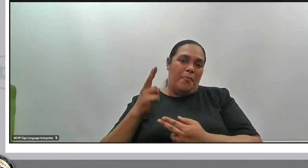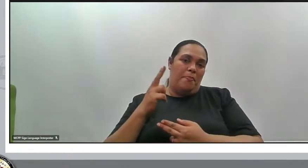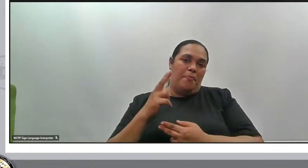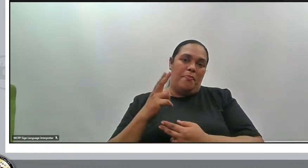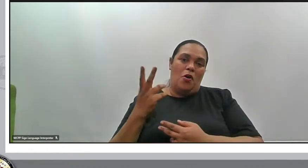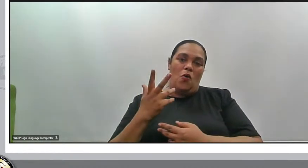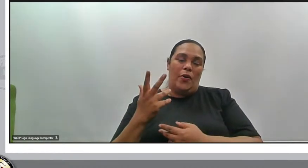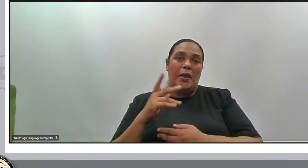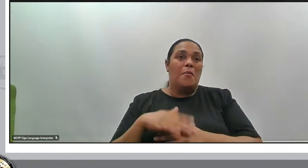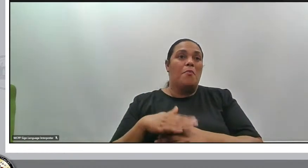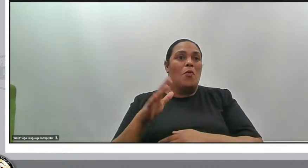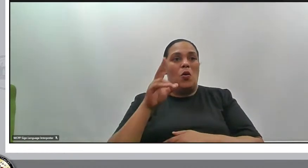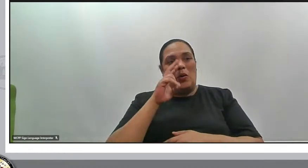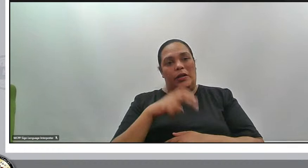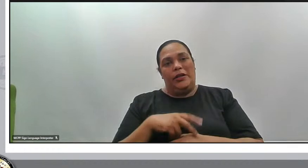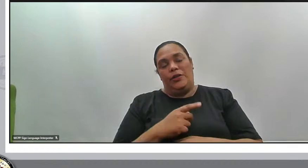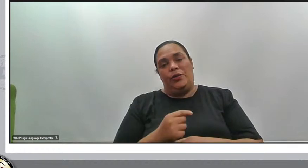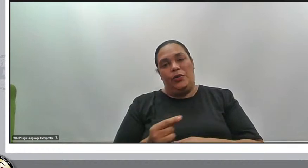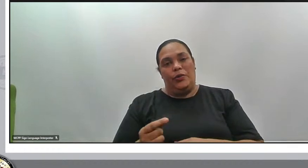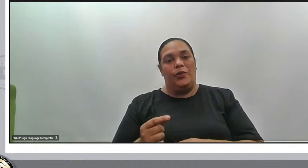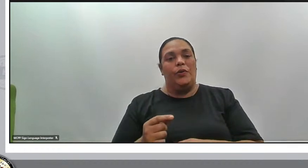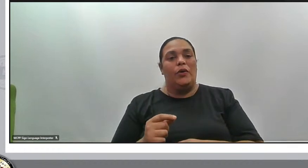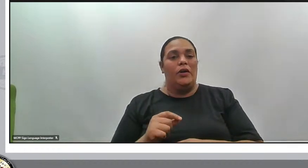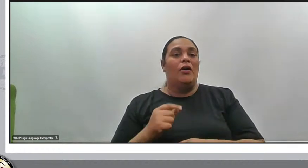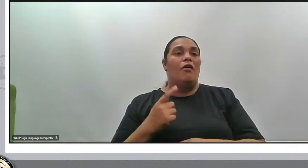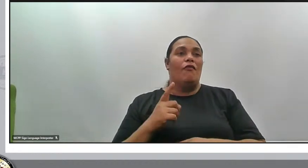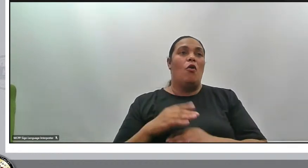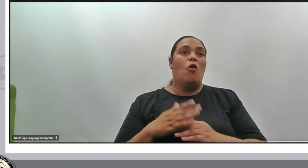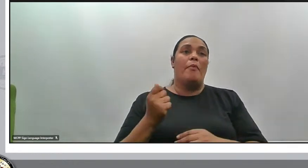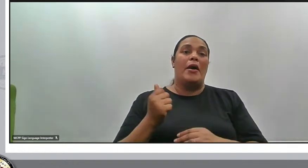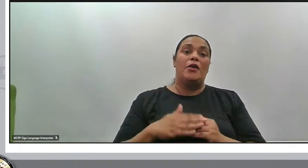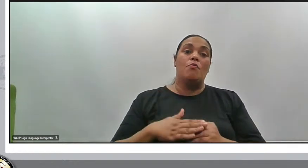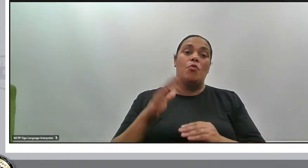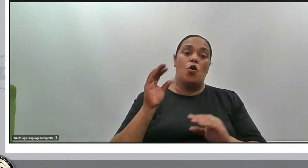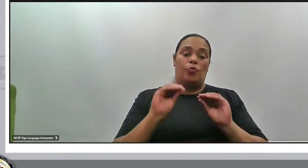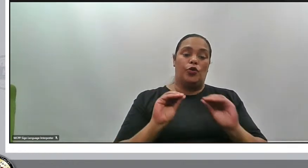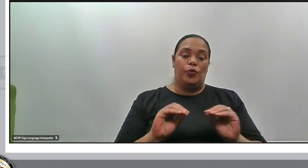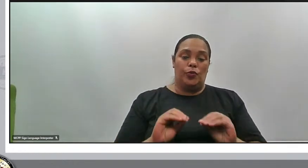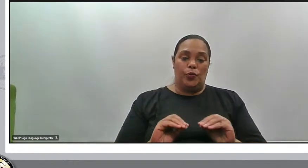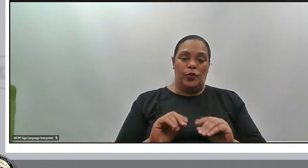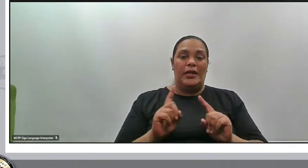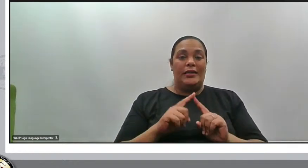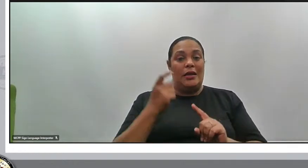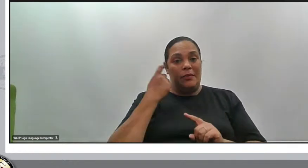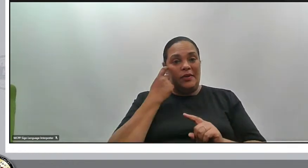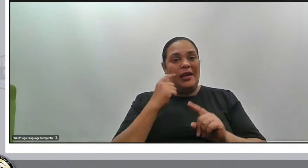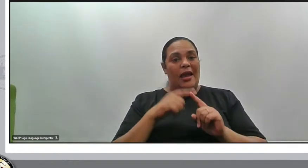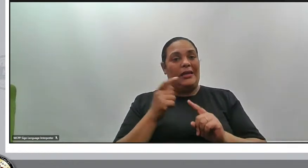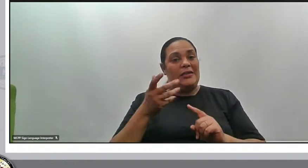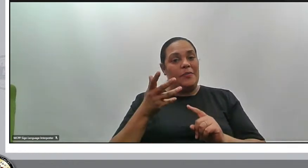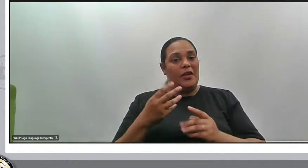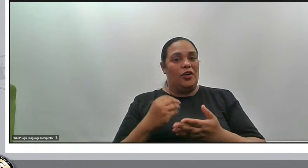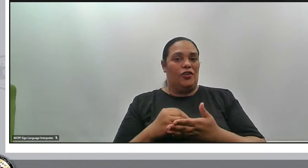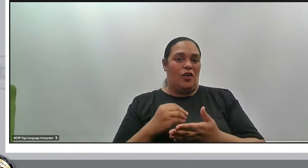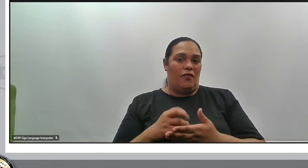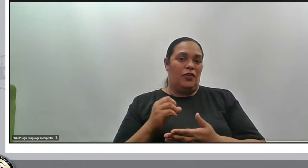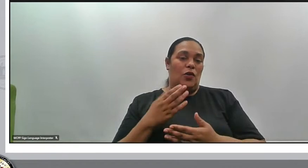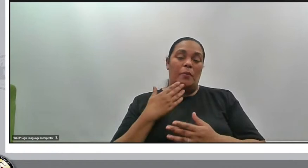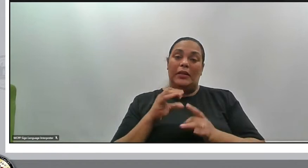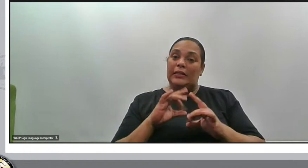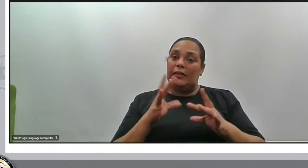is most needed, to put more money into the secretary and the speaker's office. So can we get